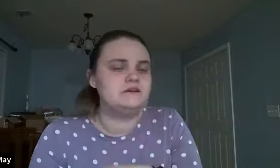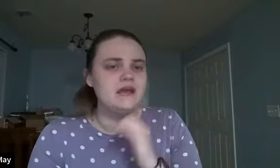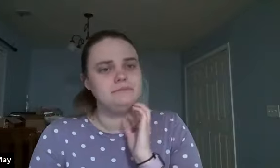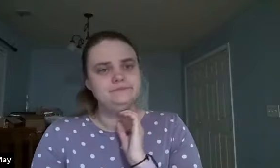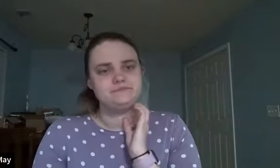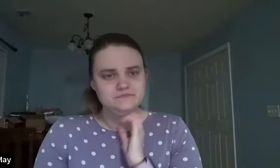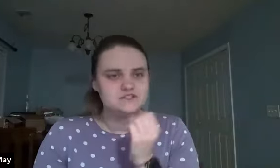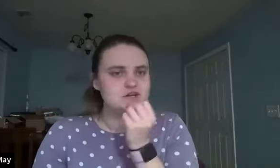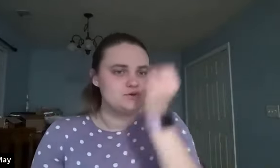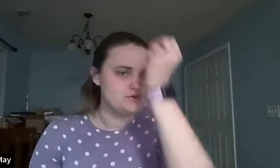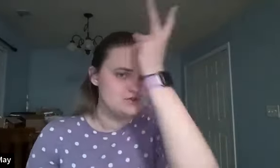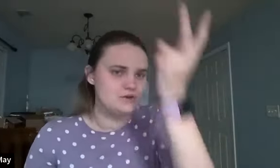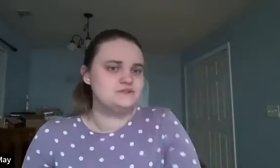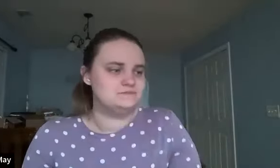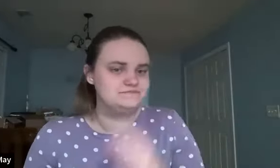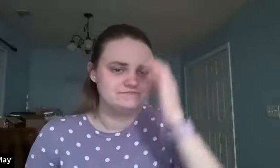Yeah. So goat.